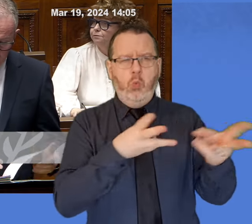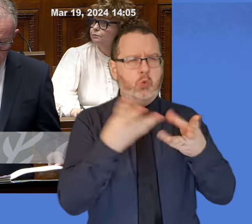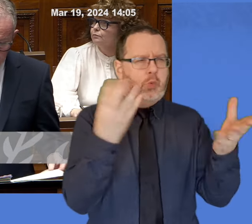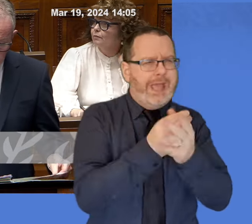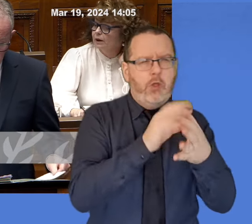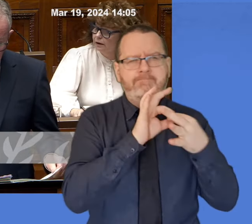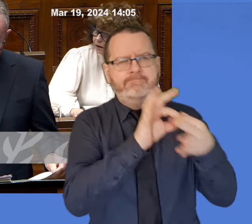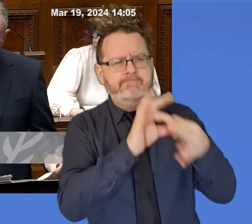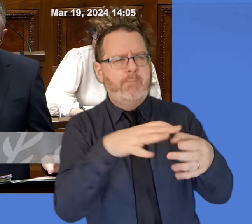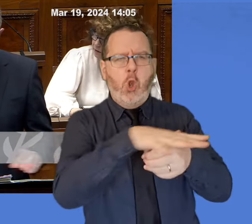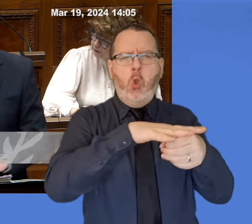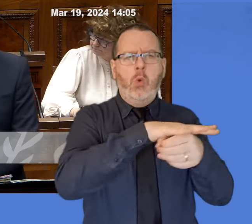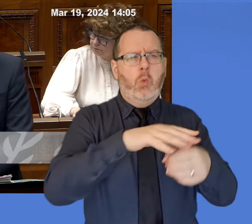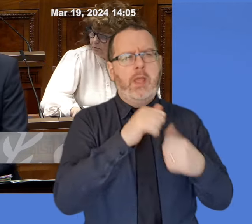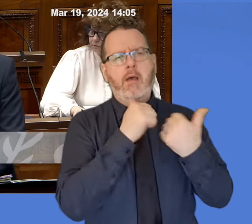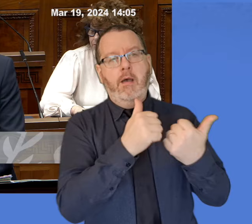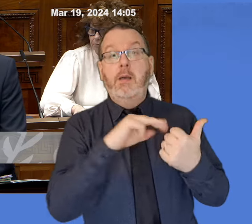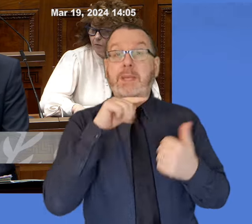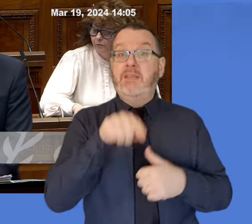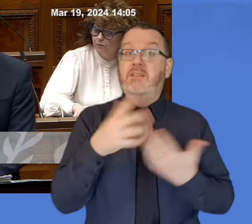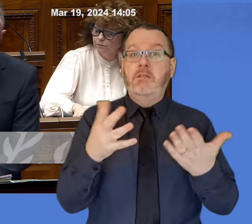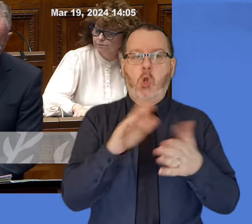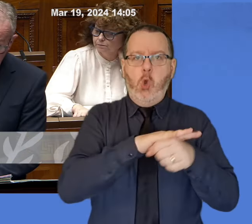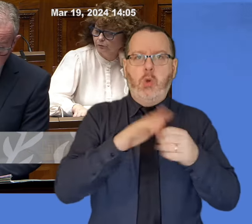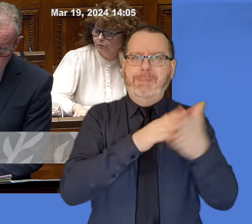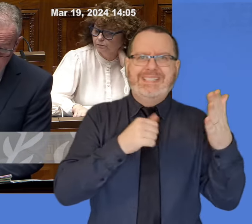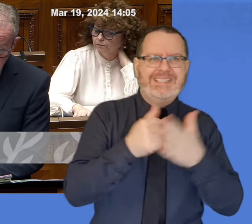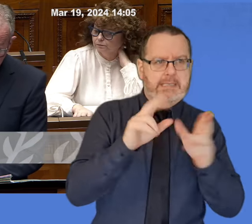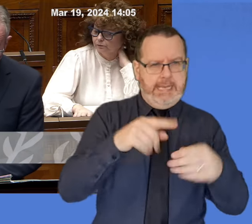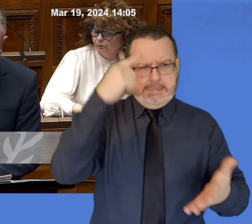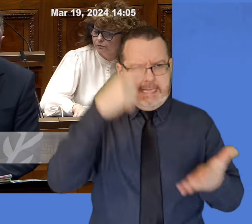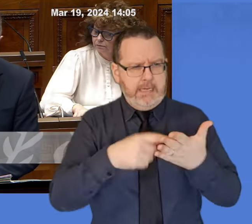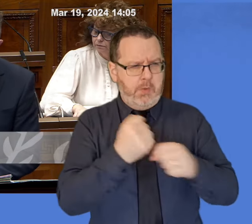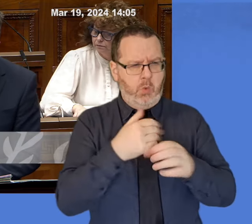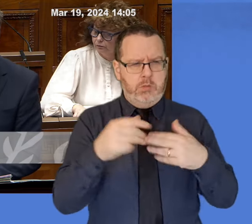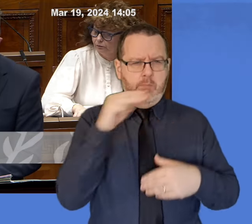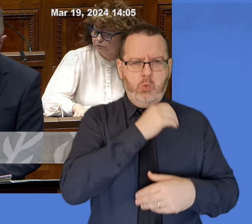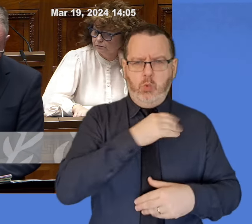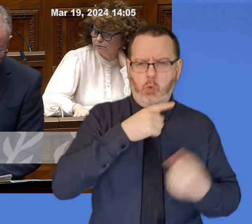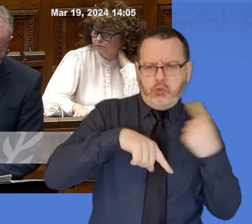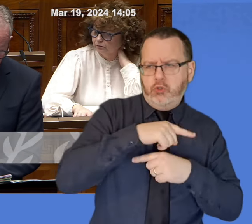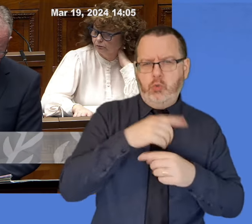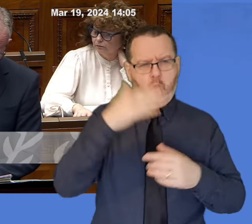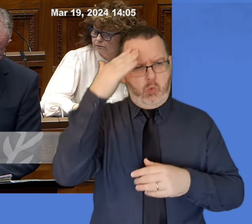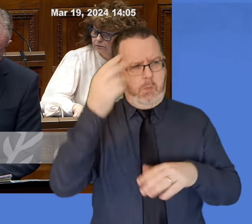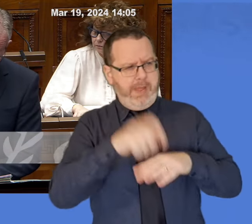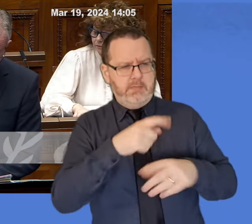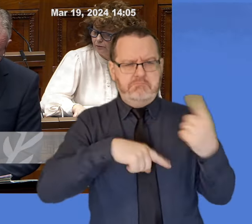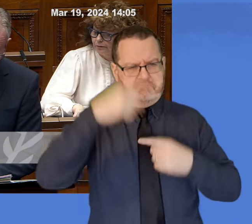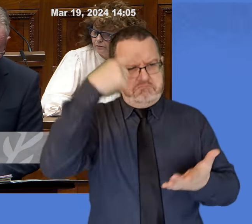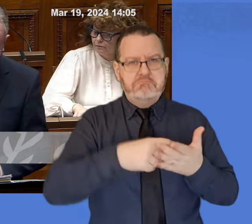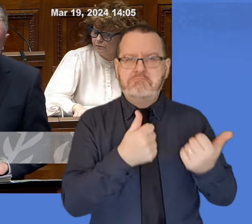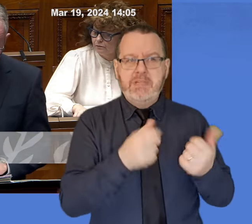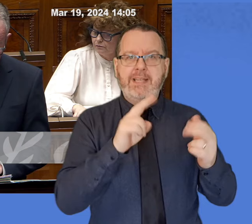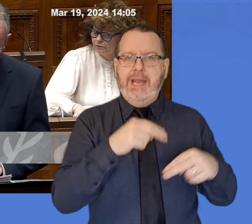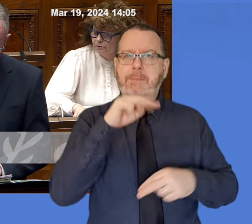local level. Bids enable local businesses to take decisions about the issues that matter to them and about which they know best. They can be drivers for